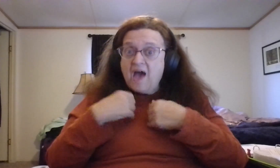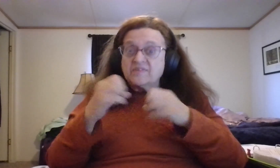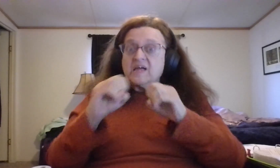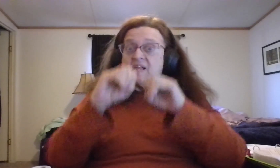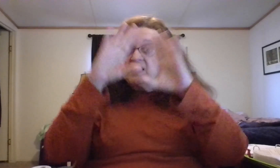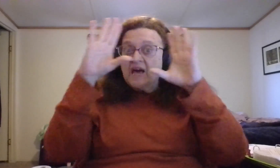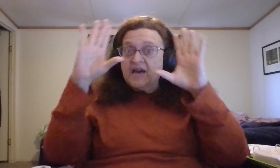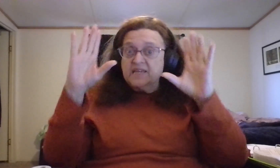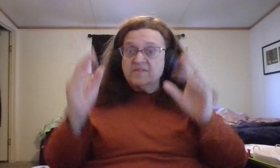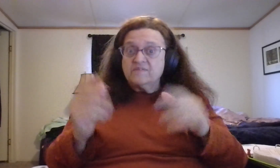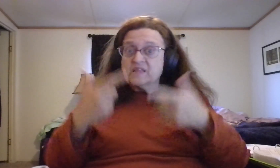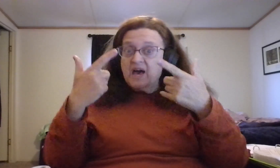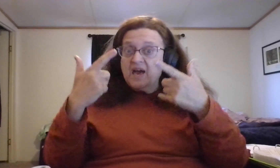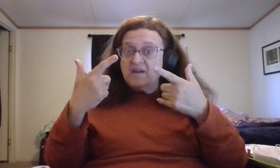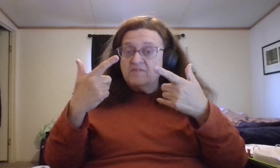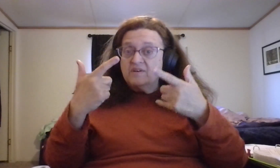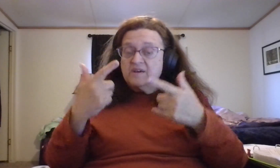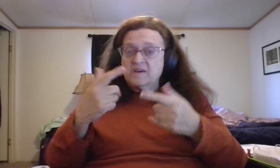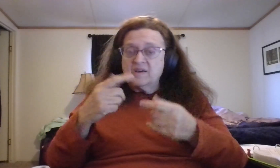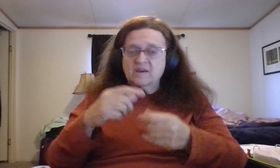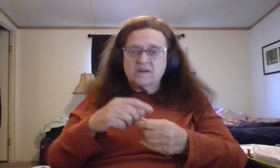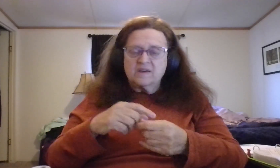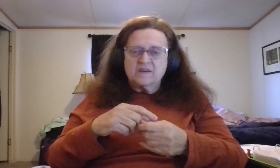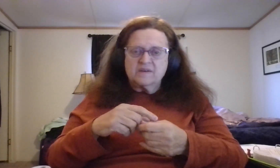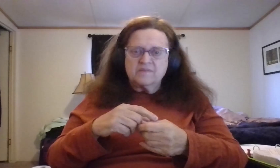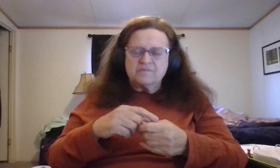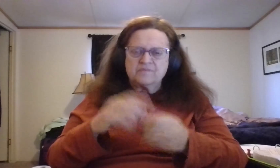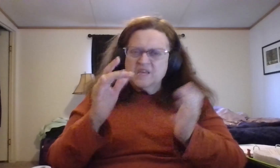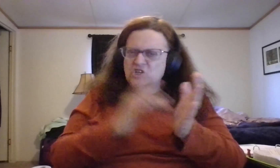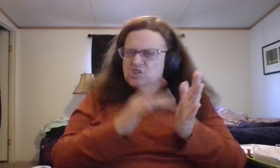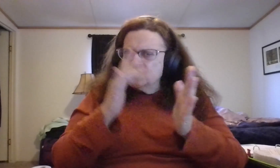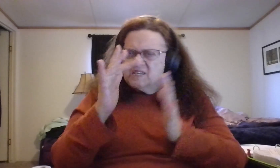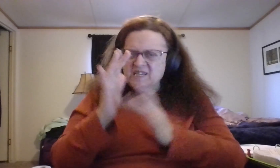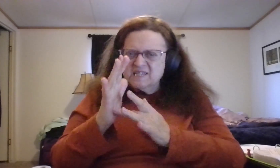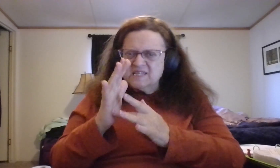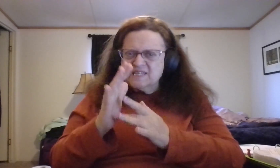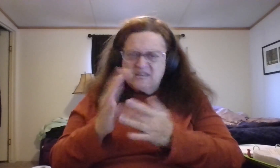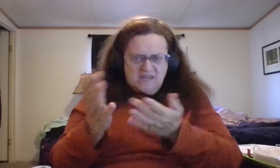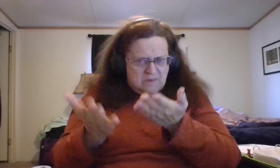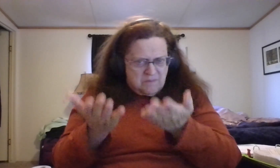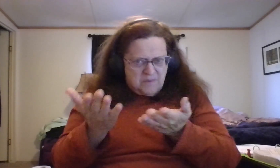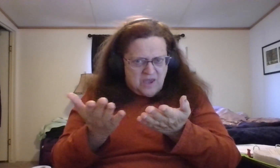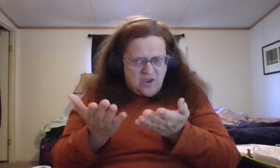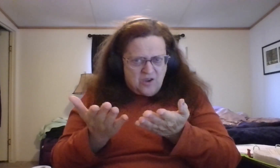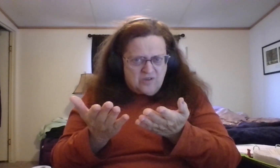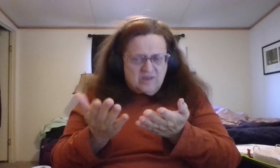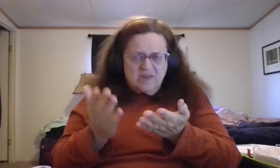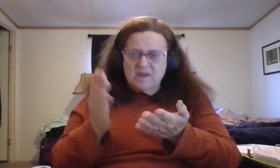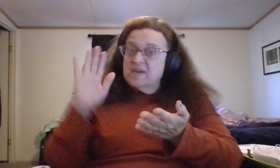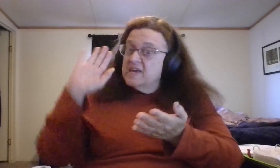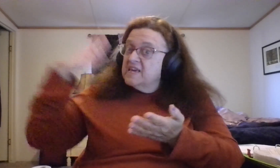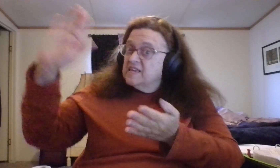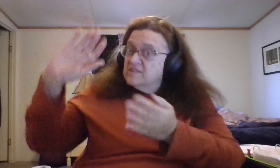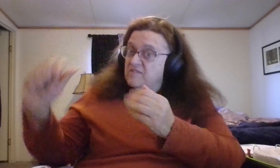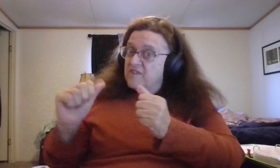life." John. Jesus compared his followers to light as